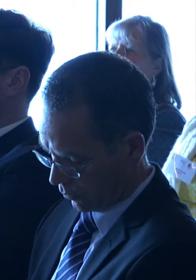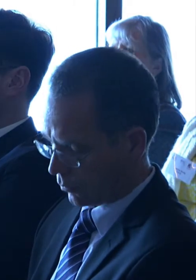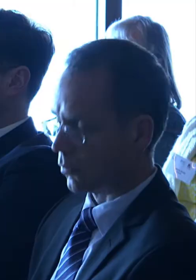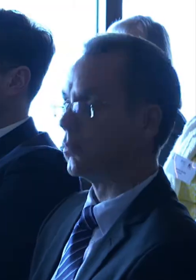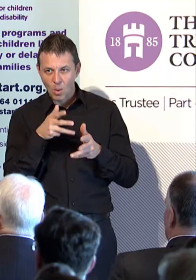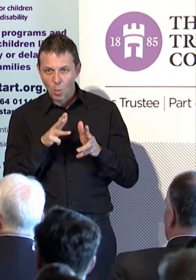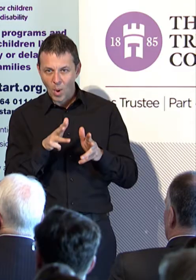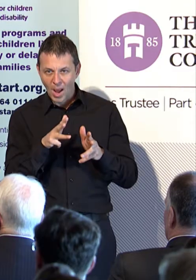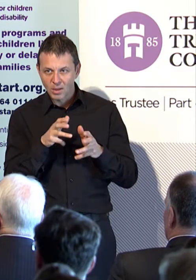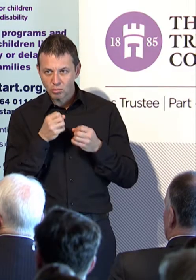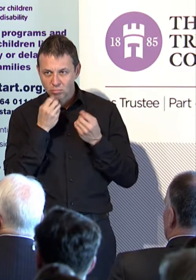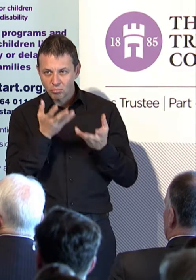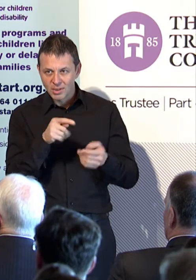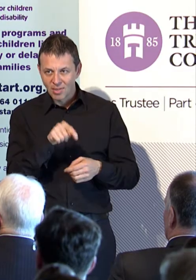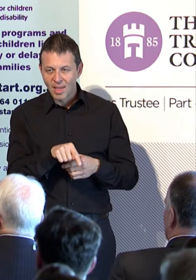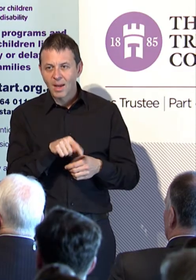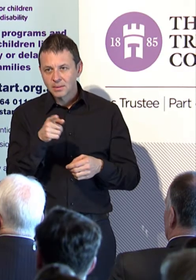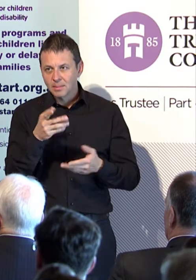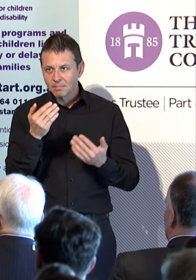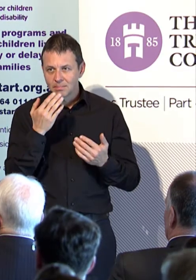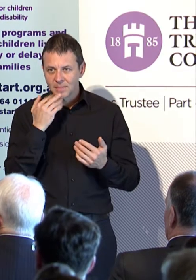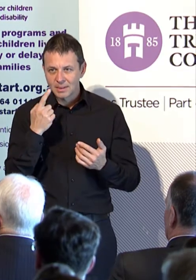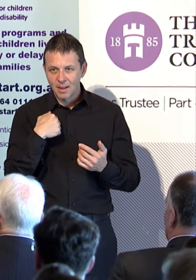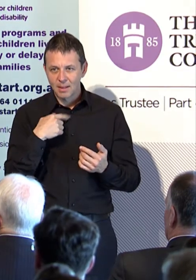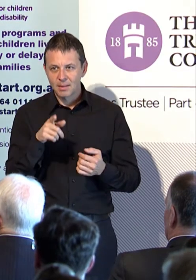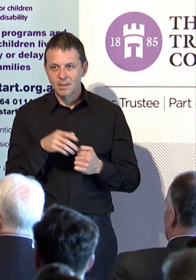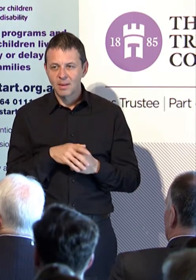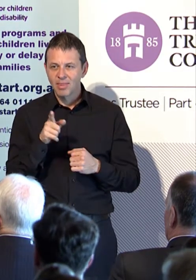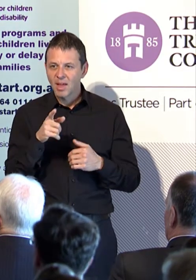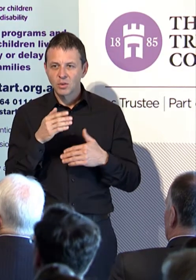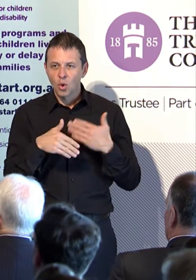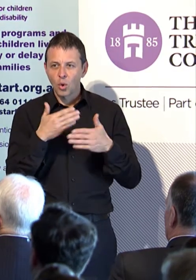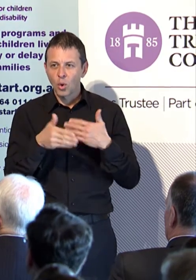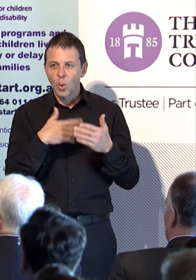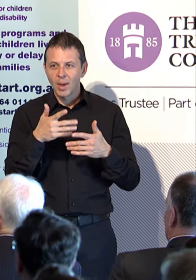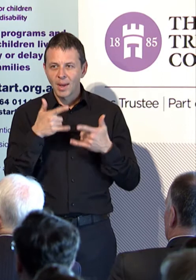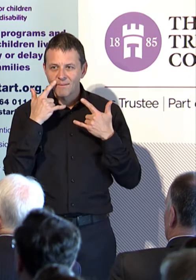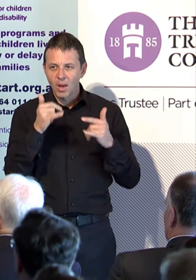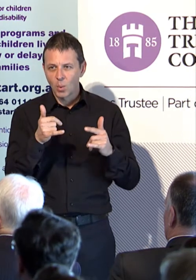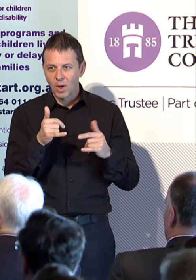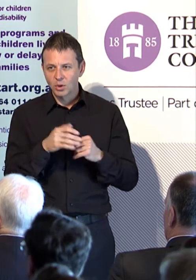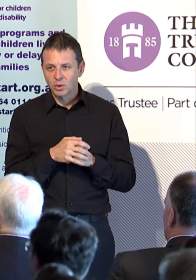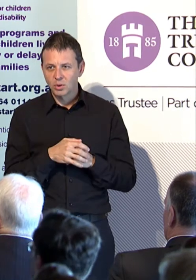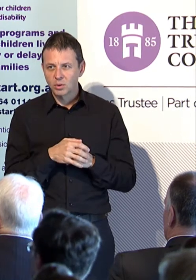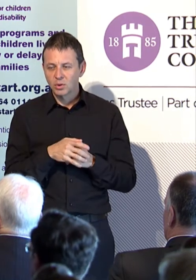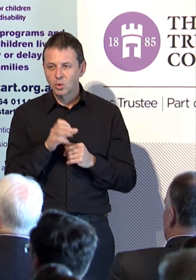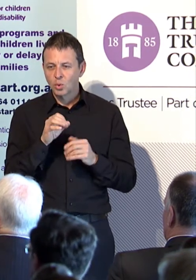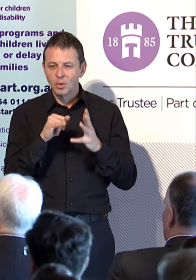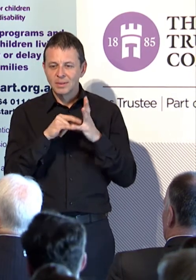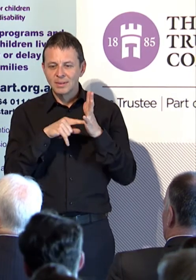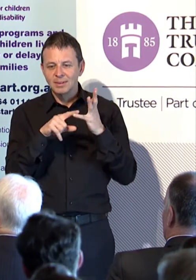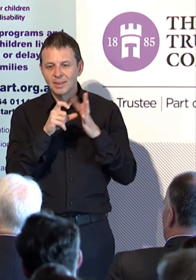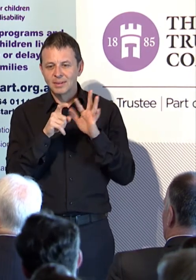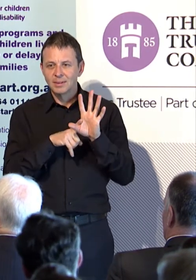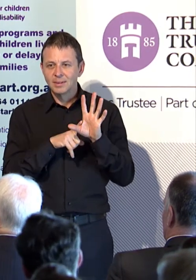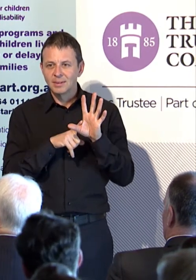to hearing that feedback. This is an ongoing evaluative project. We cannot just let it, it's not a static document, it is